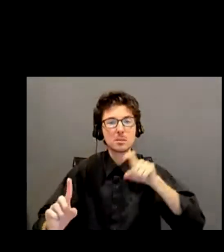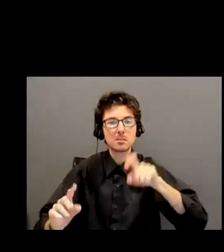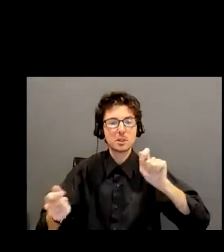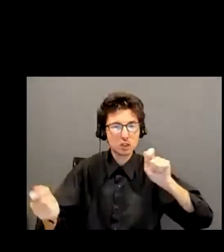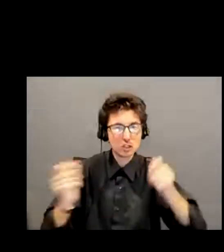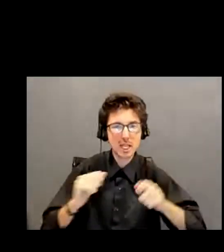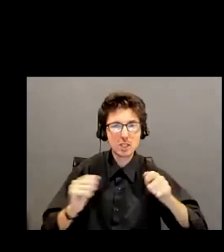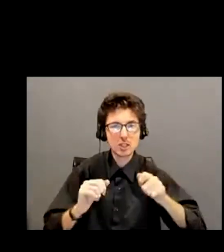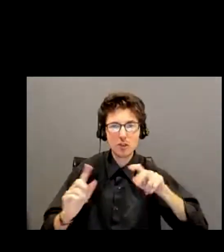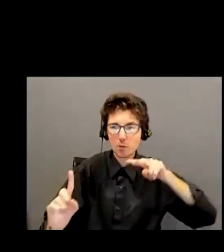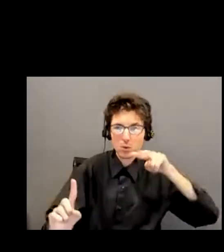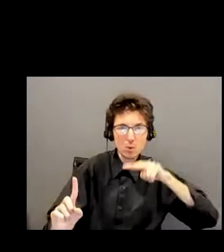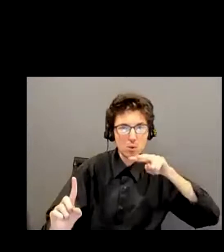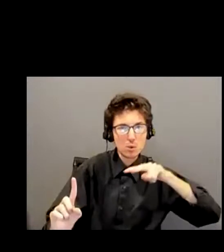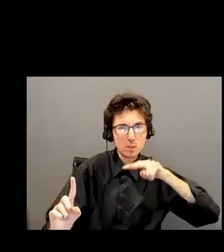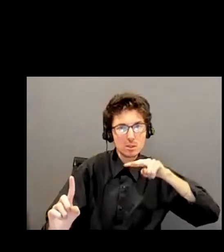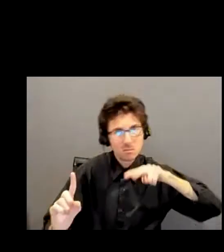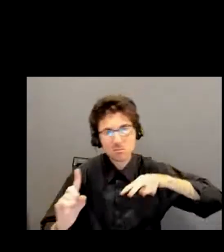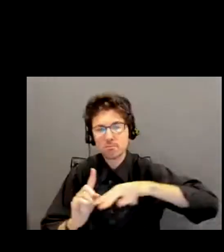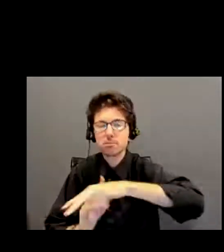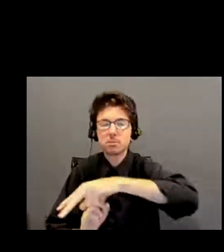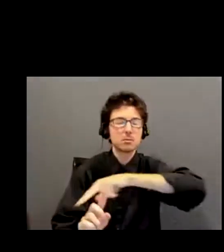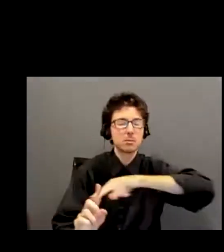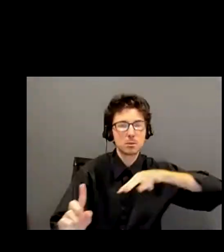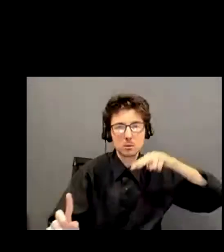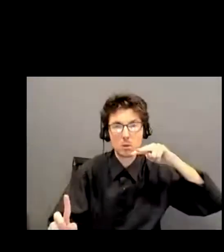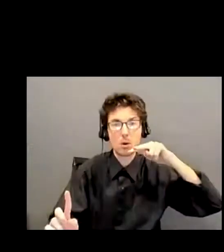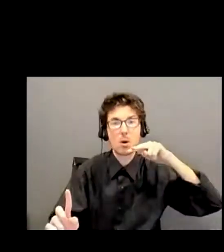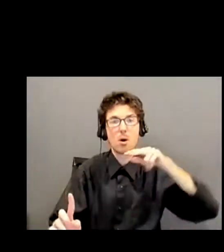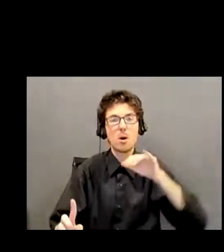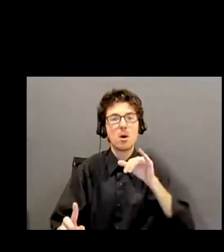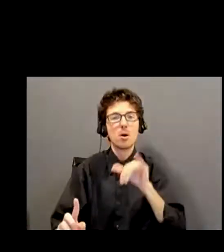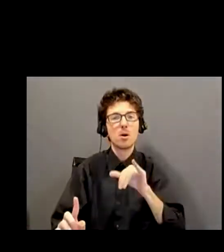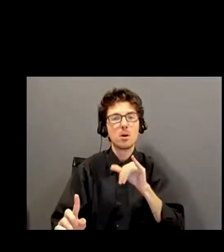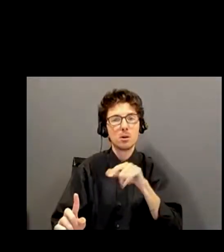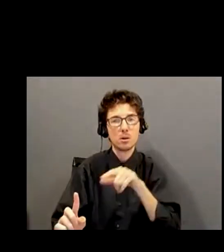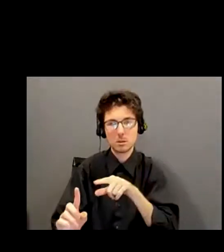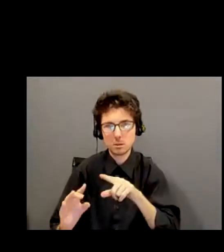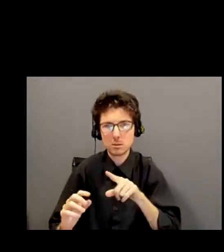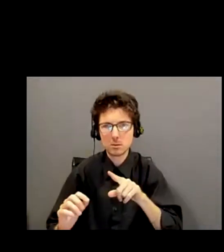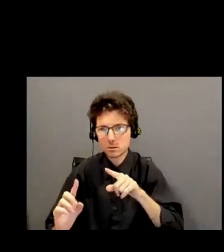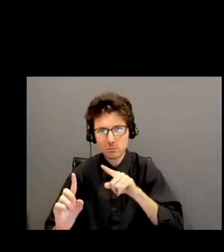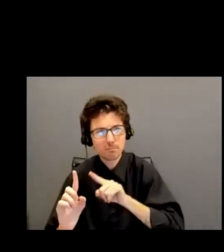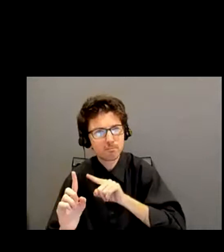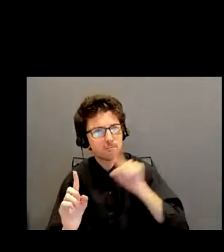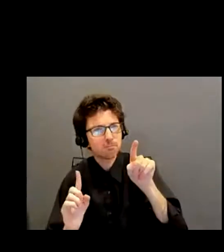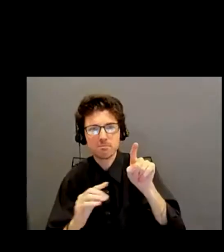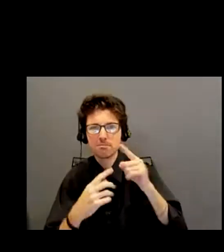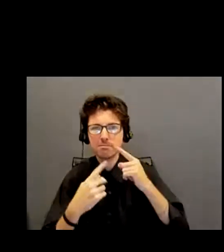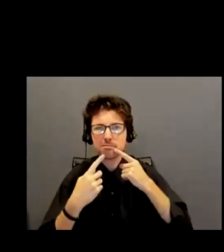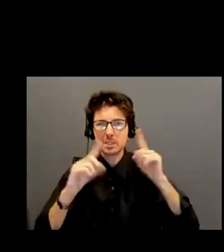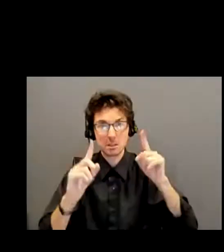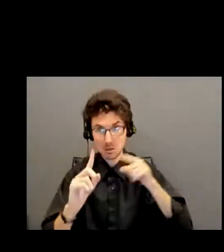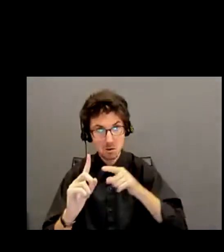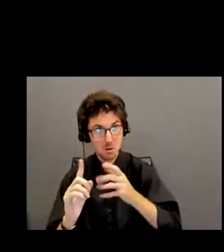disability as those who represent their hope to strive for and not the point of the view of